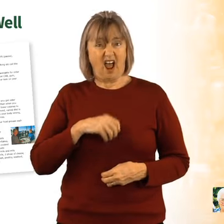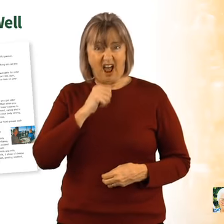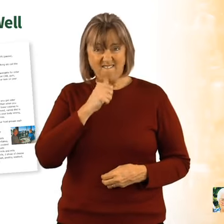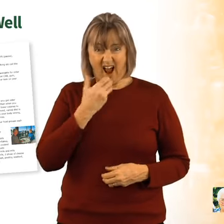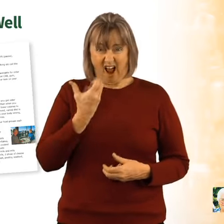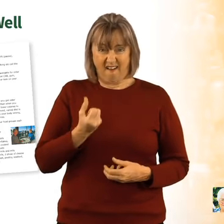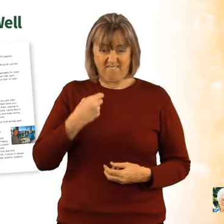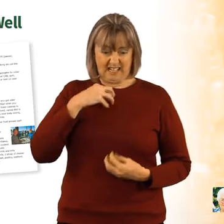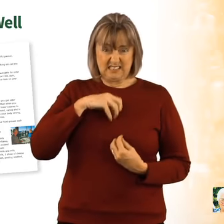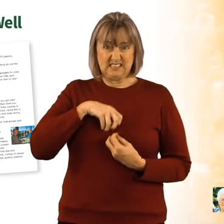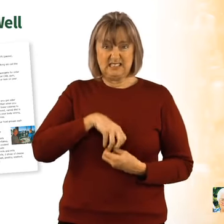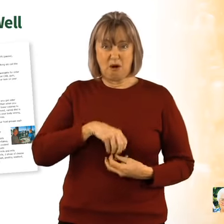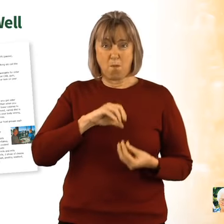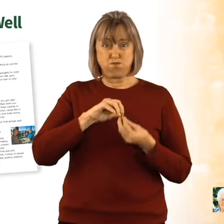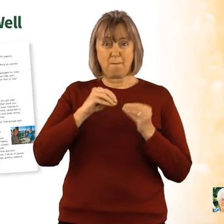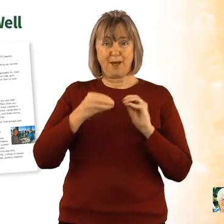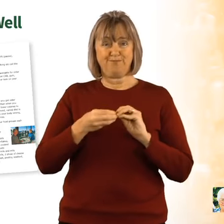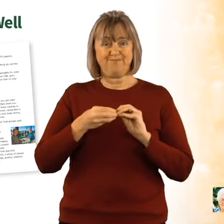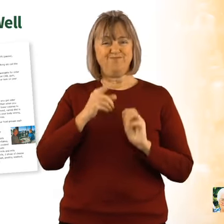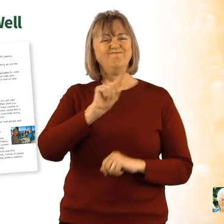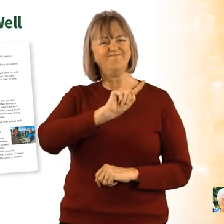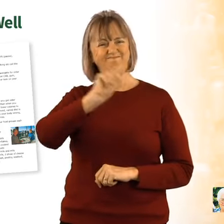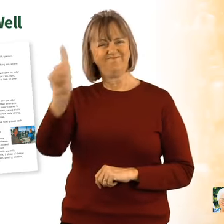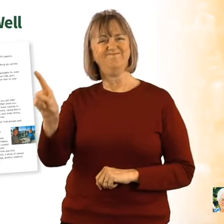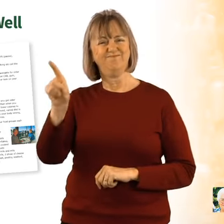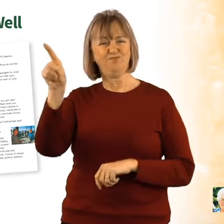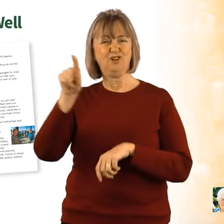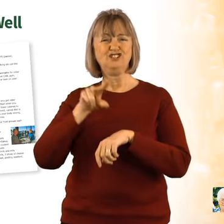If indigestion persists, talk about it with your doctor.